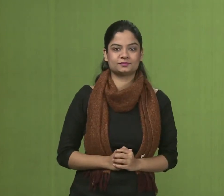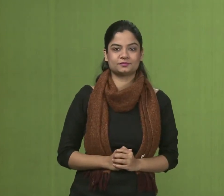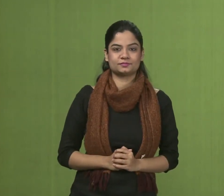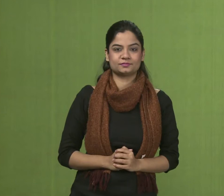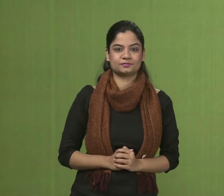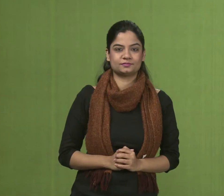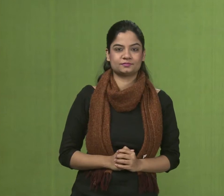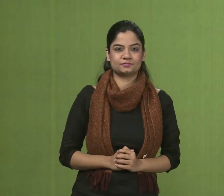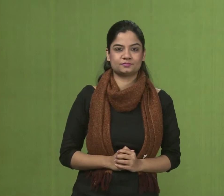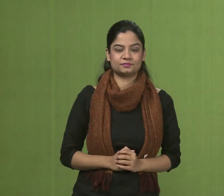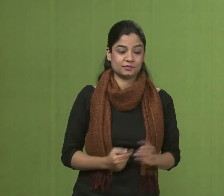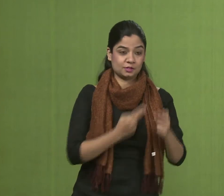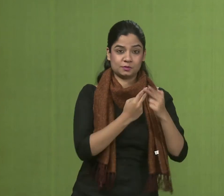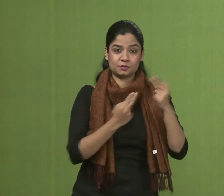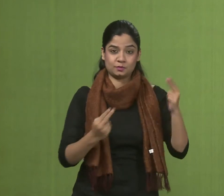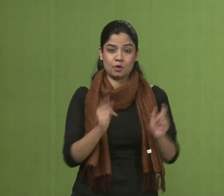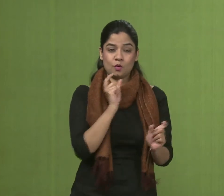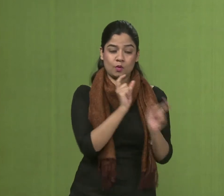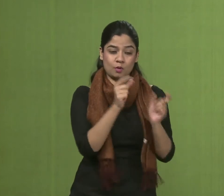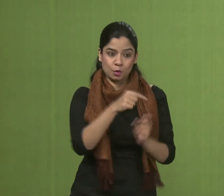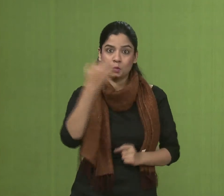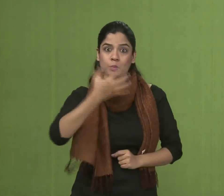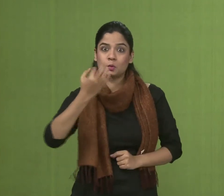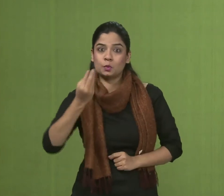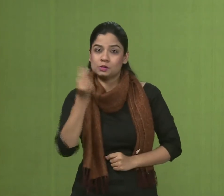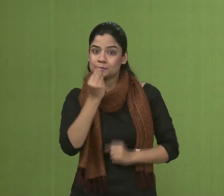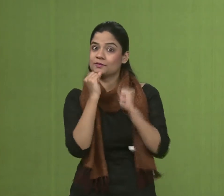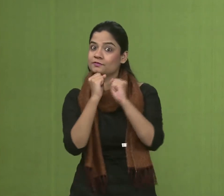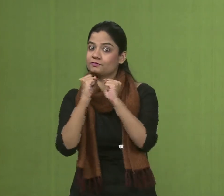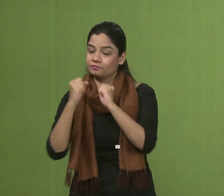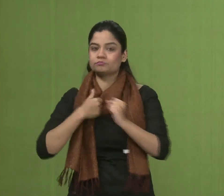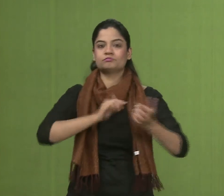Before beginning the chapter, let's discuss some difficult words in Indian Sign Language.